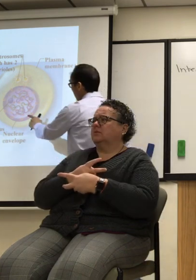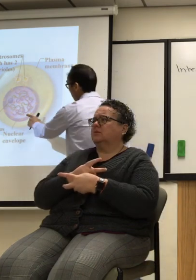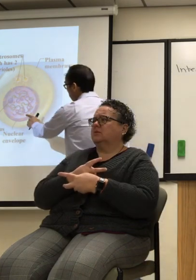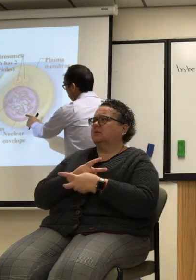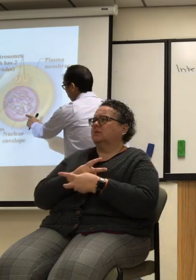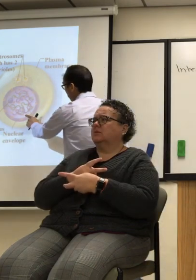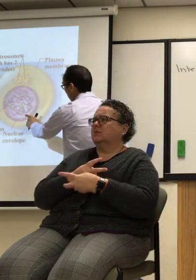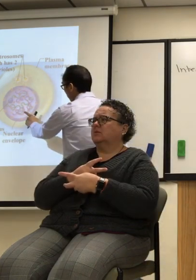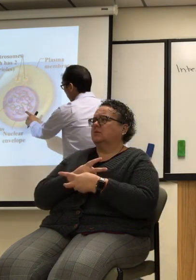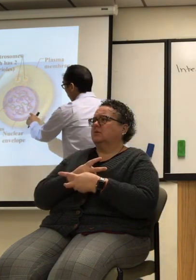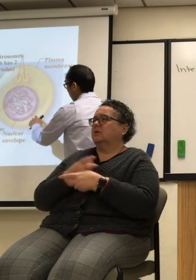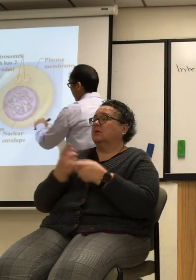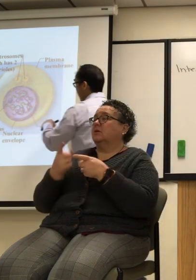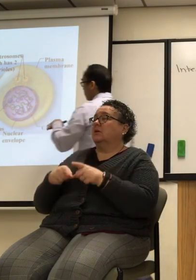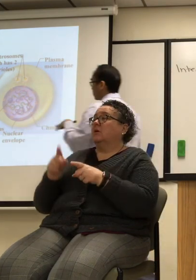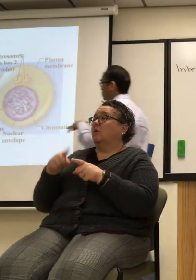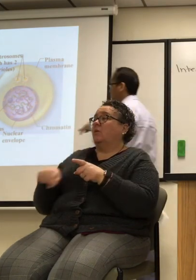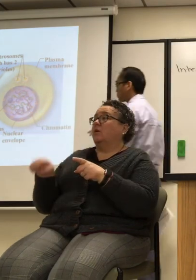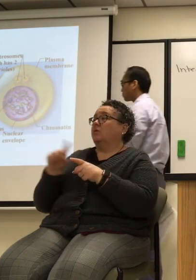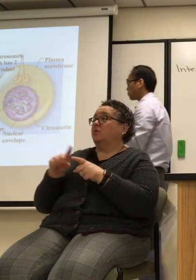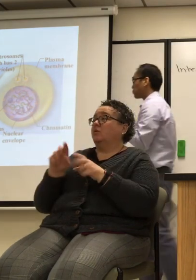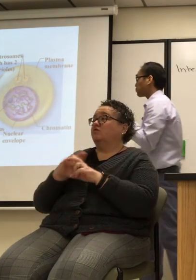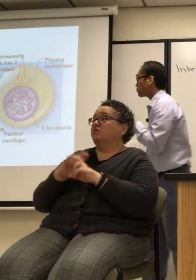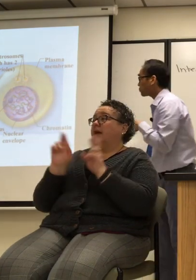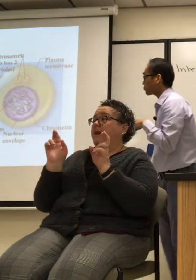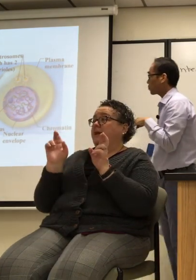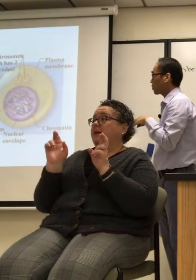When you get ready